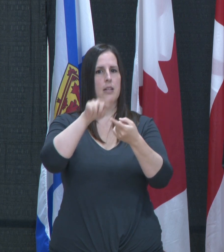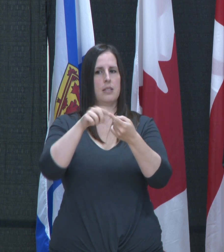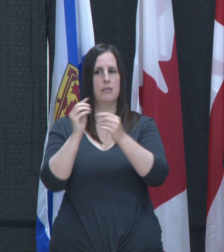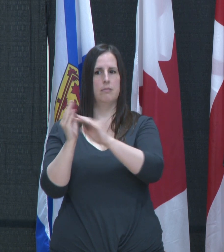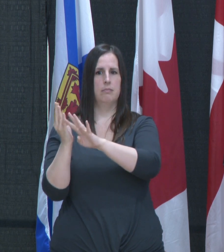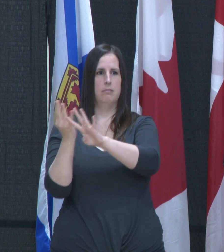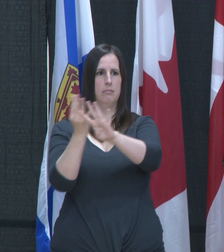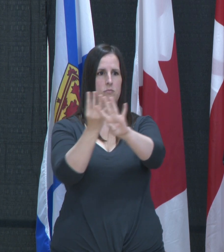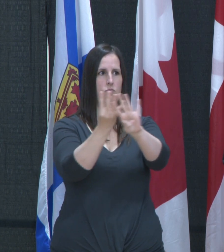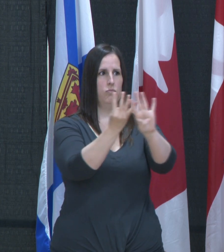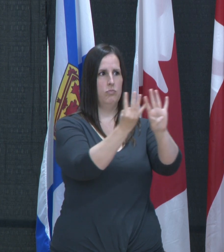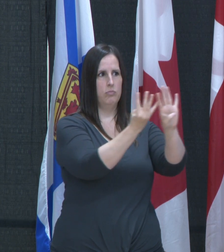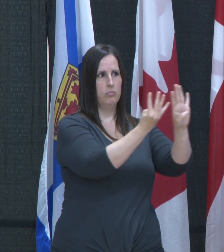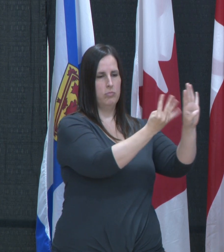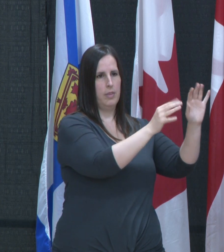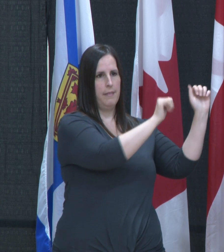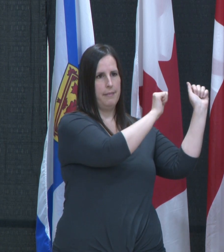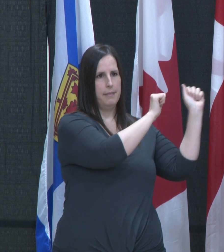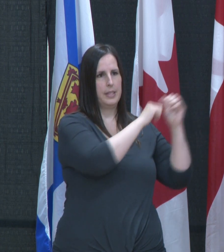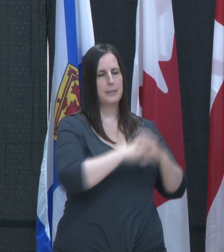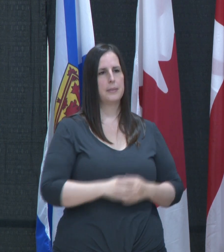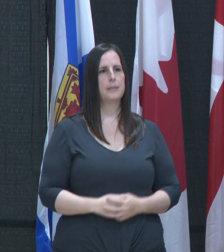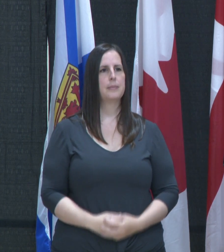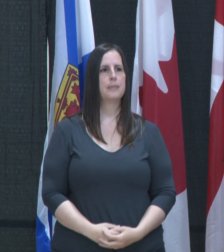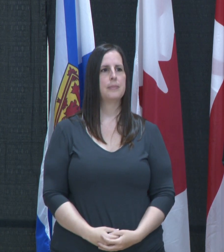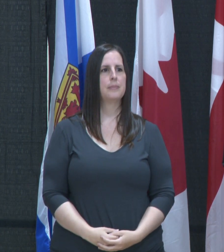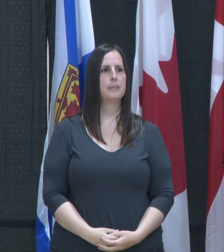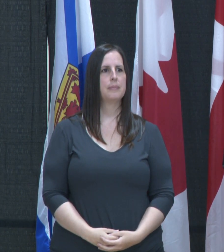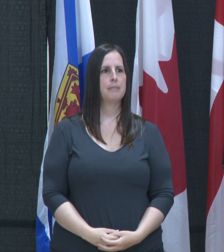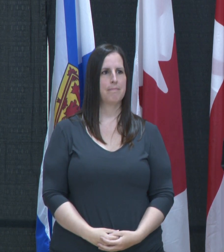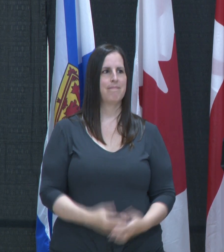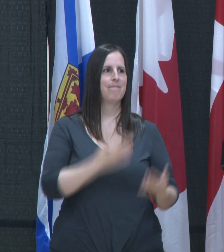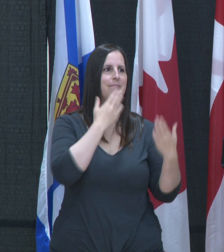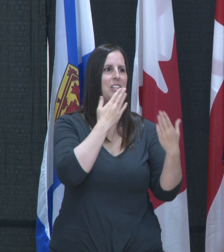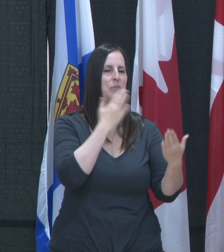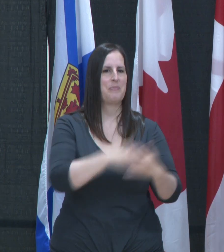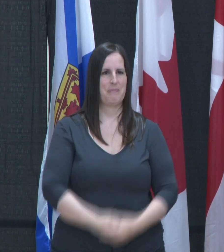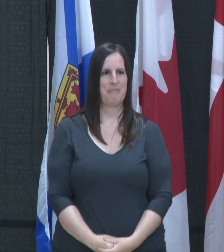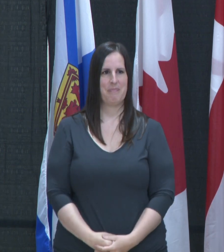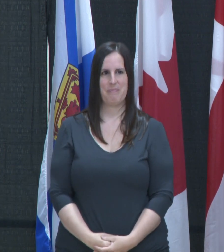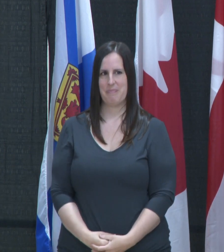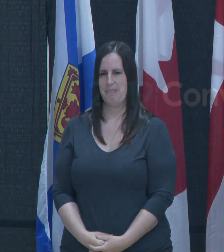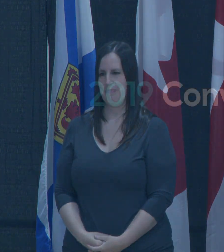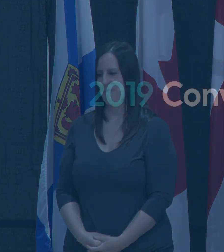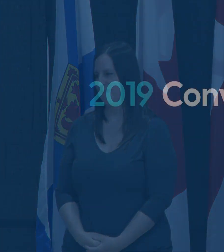stage party and staff and graduates leave the auditorium. Thank you very much.